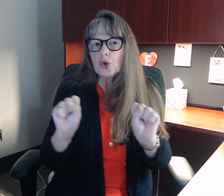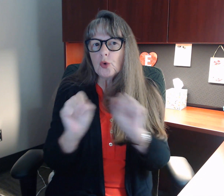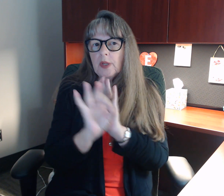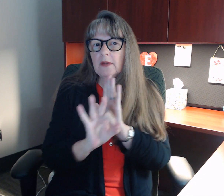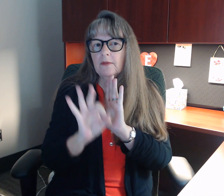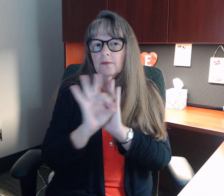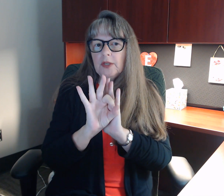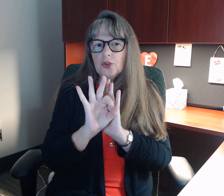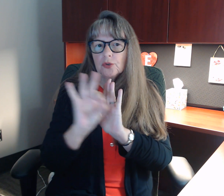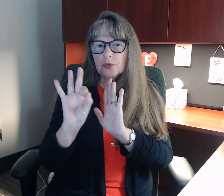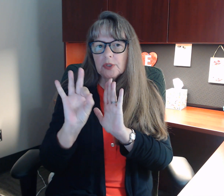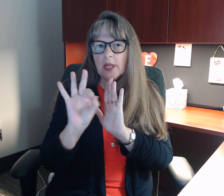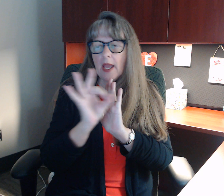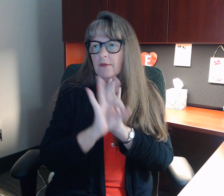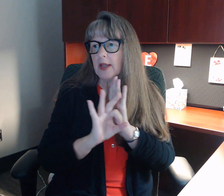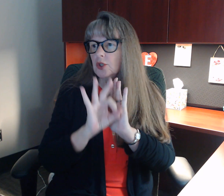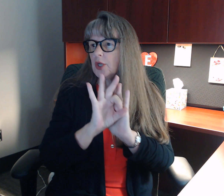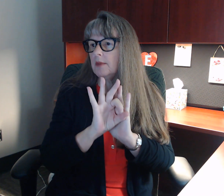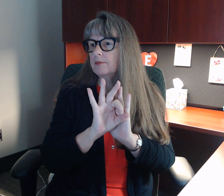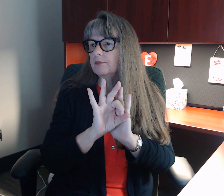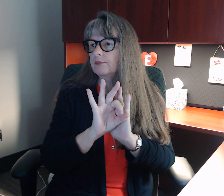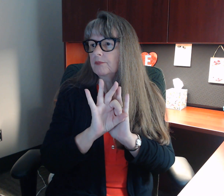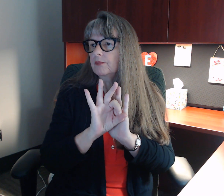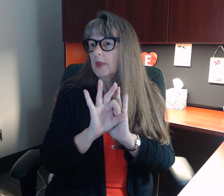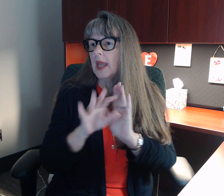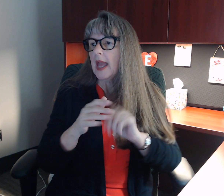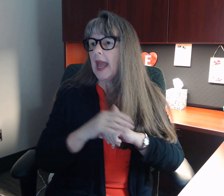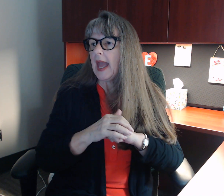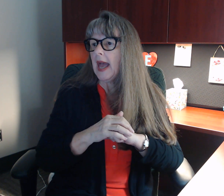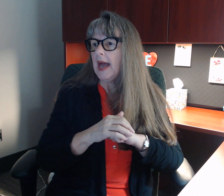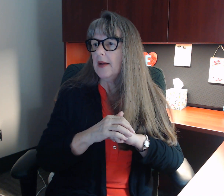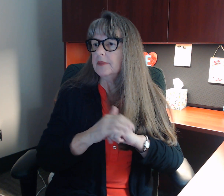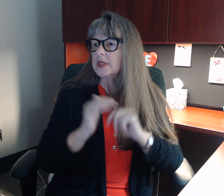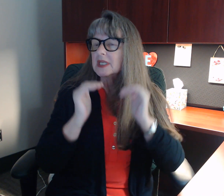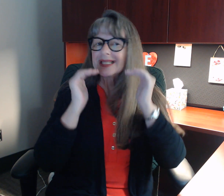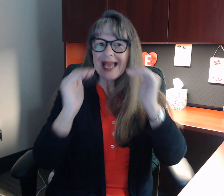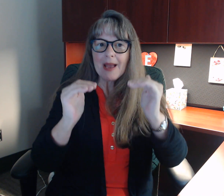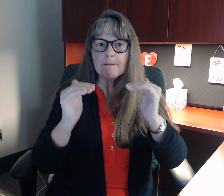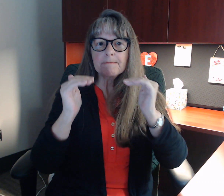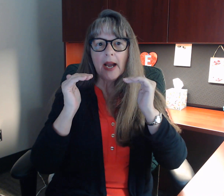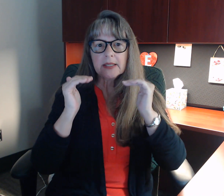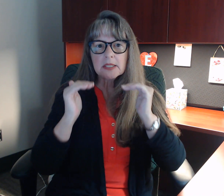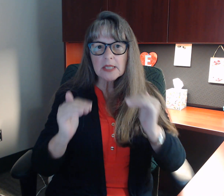security features, F-handshake. And step by step,